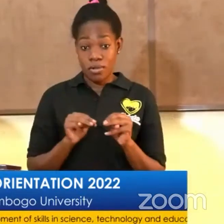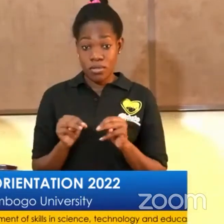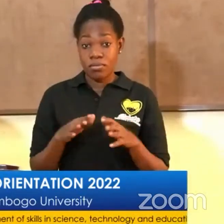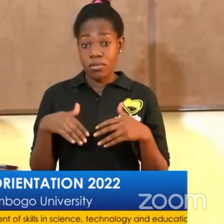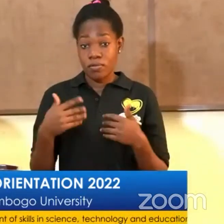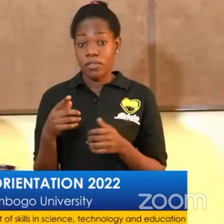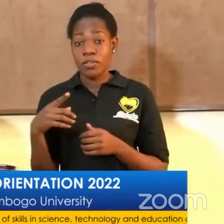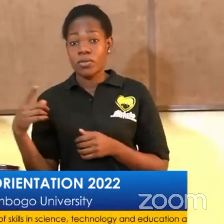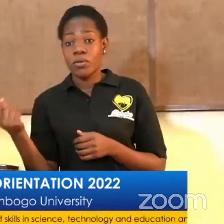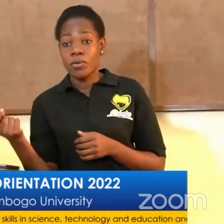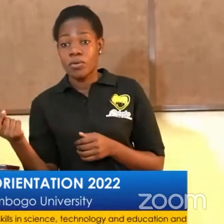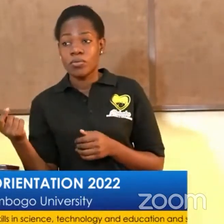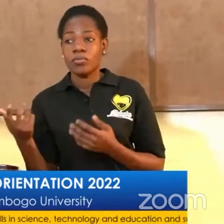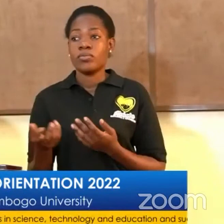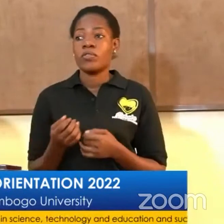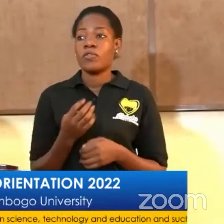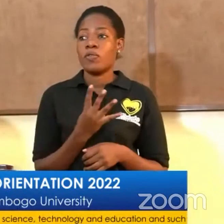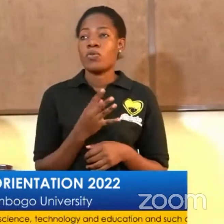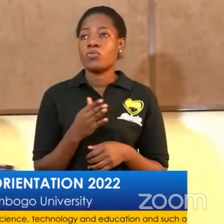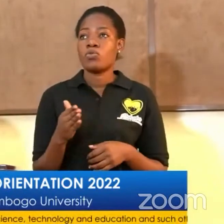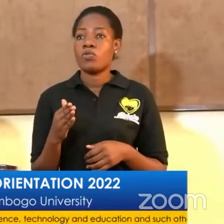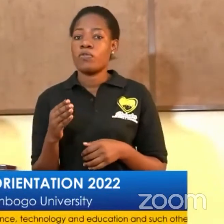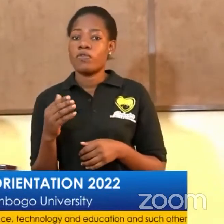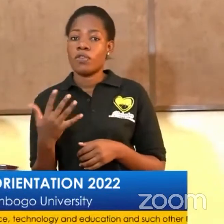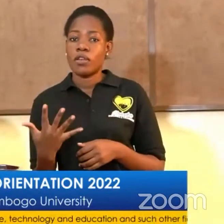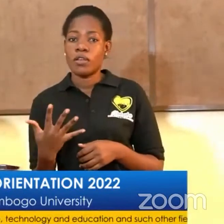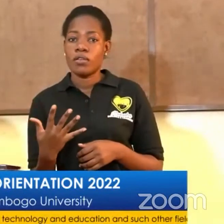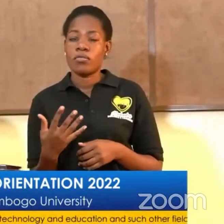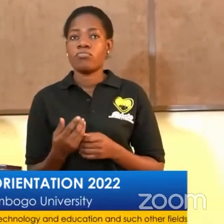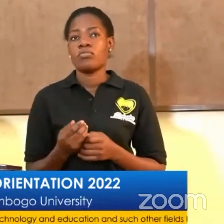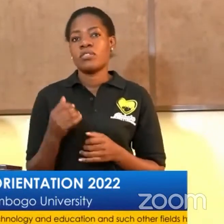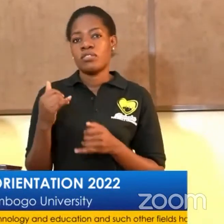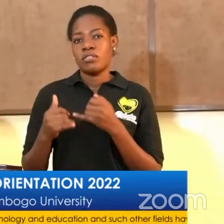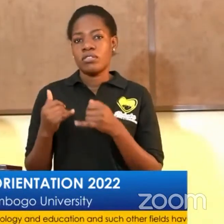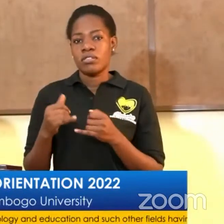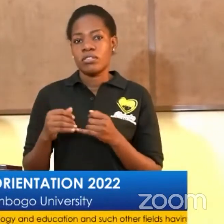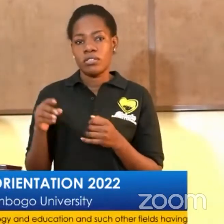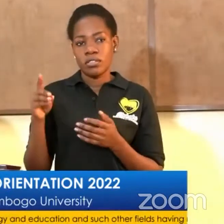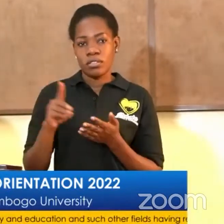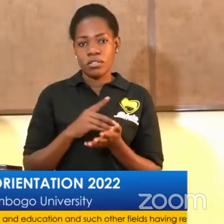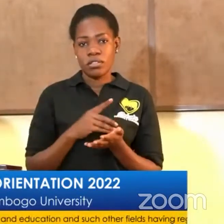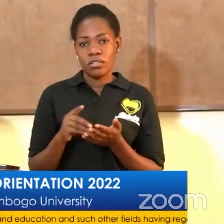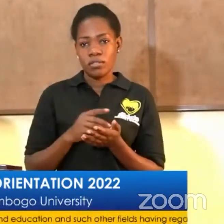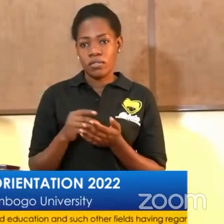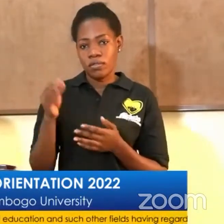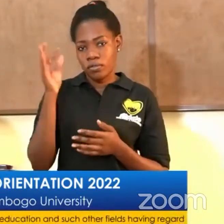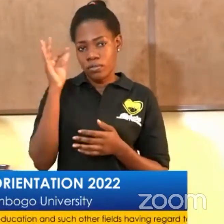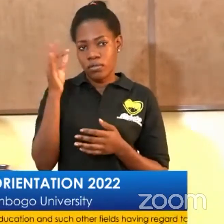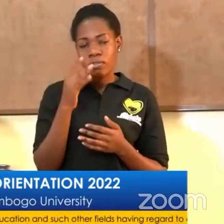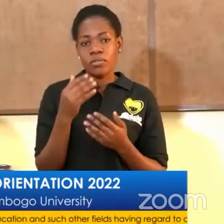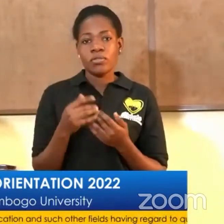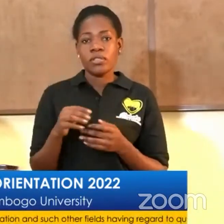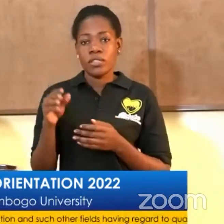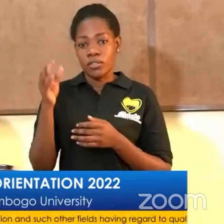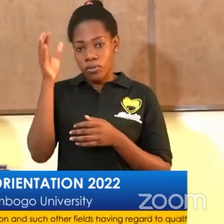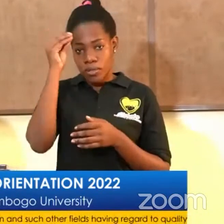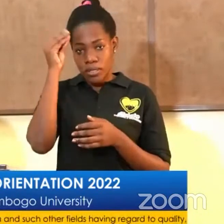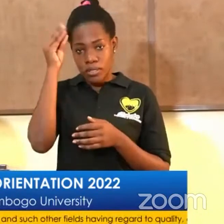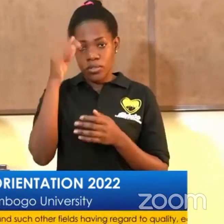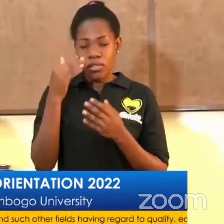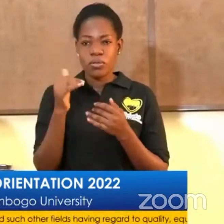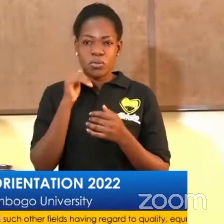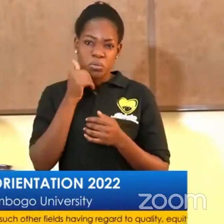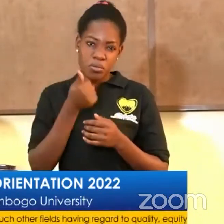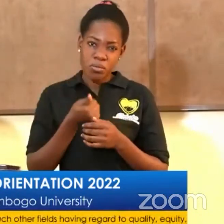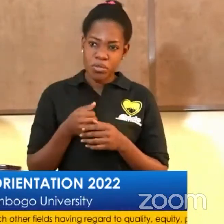4 to 5, we shall end with Dean Faculty of Education. So tomorrow you don't need to sit for the whole day. You just sit for 1 hour